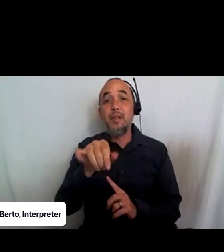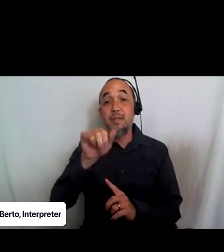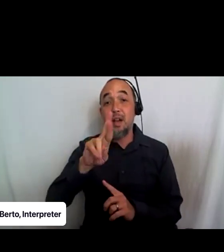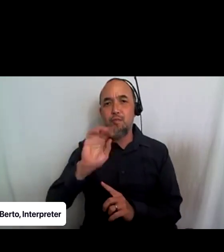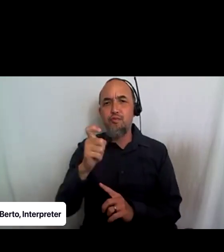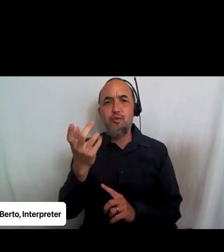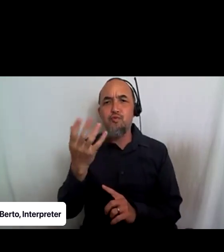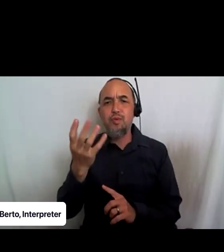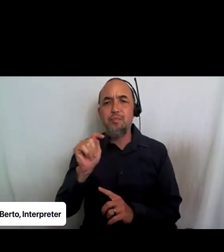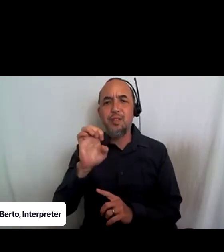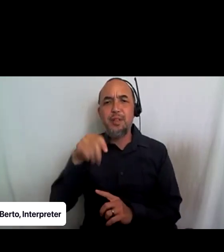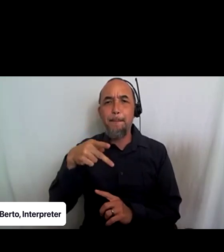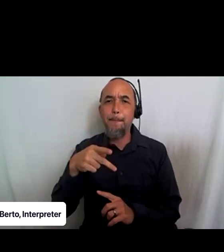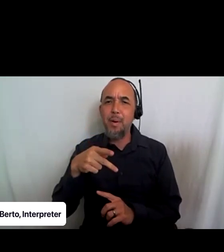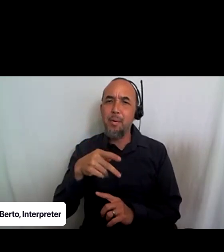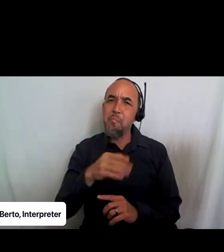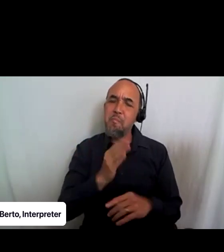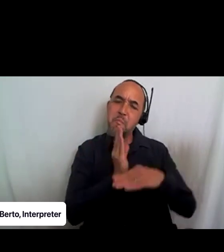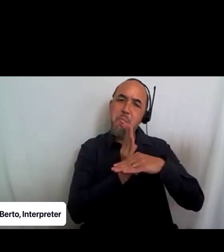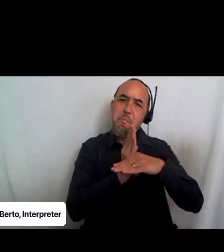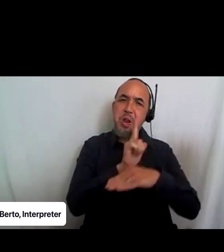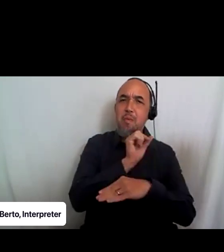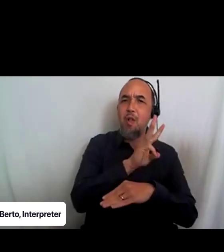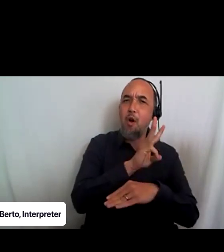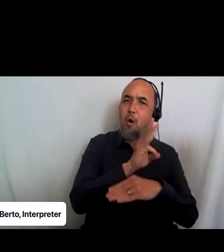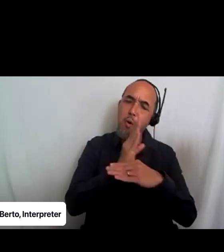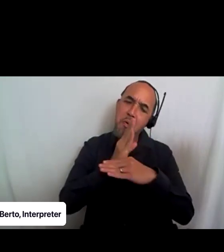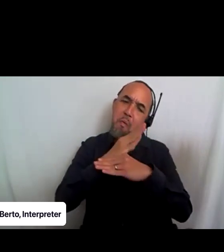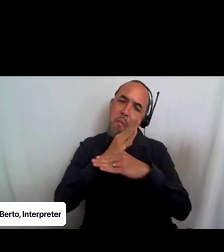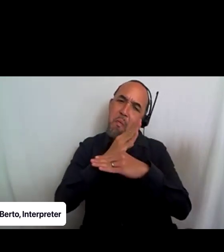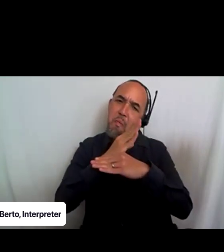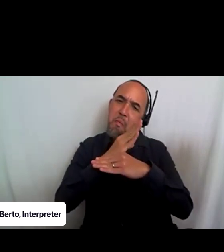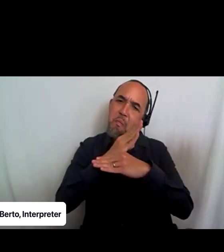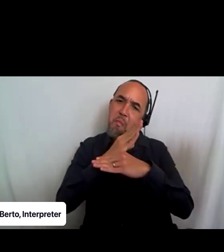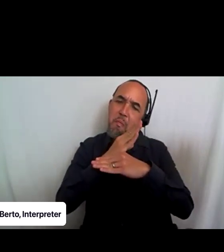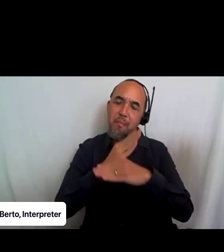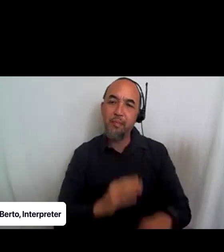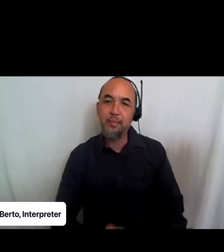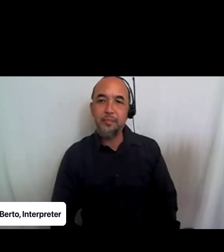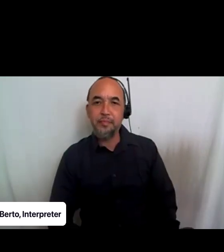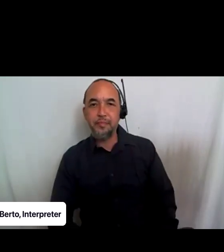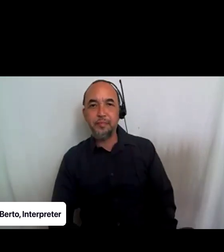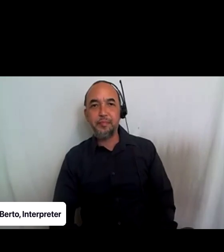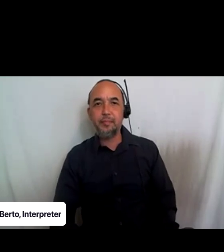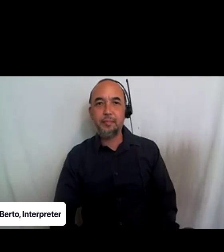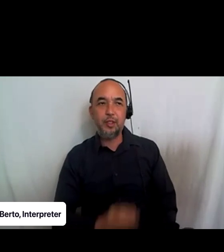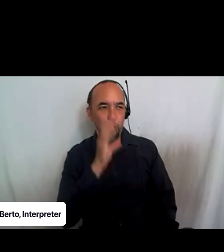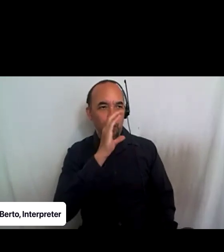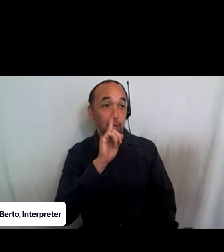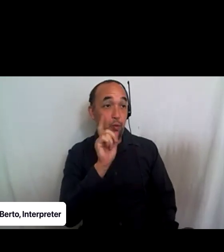the It's burn? a medium low fire, And medium low. I didn't see it in the recipe, but when we